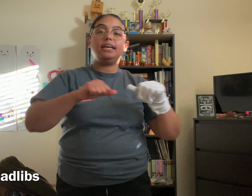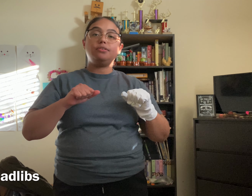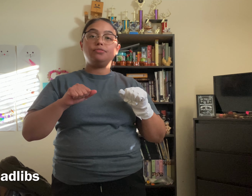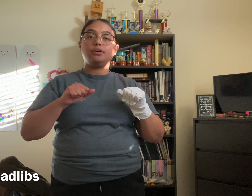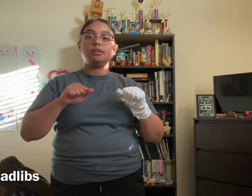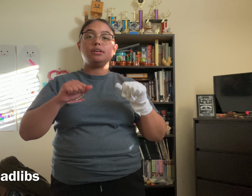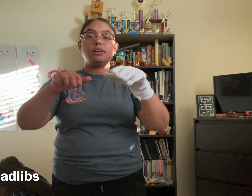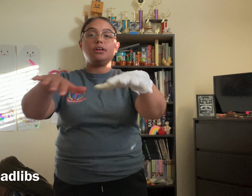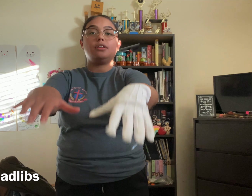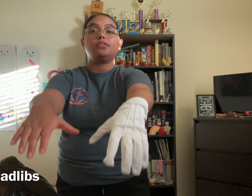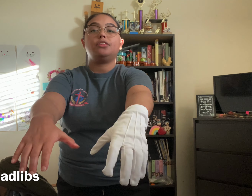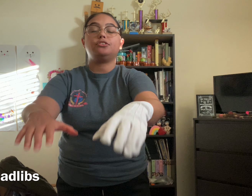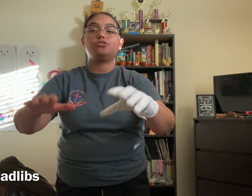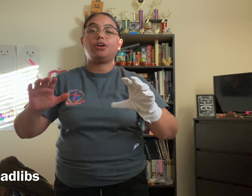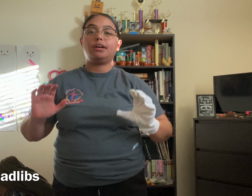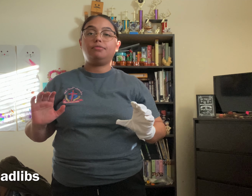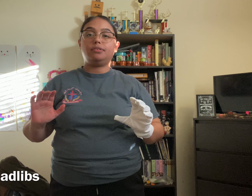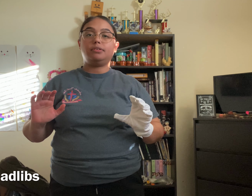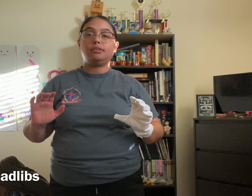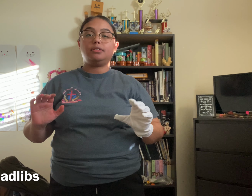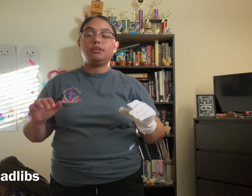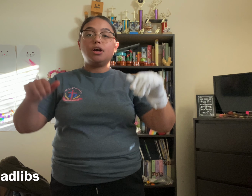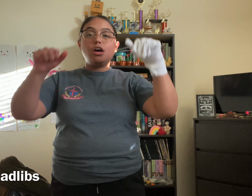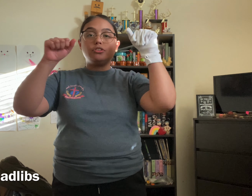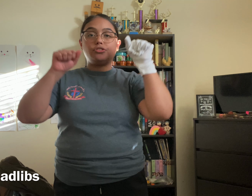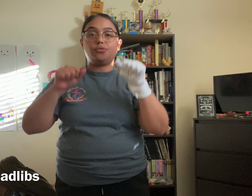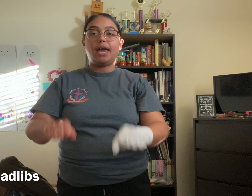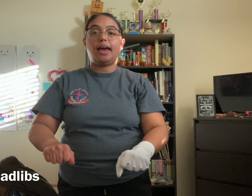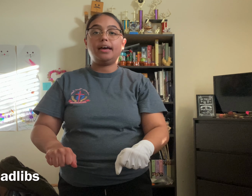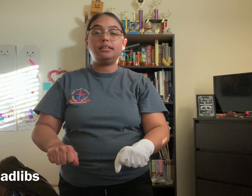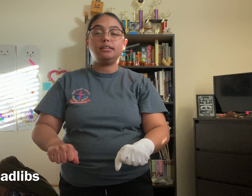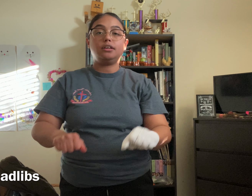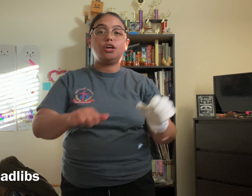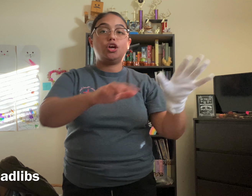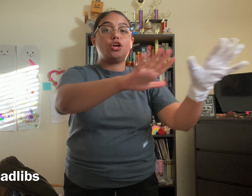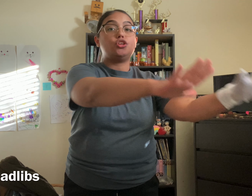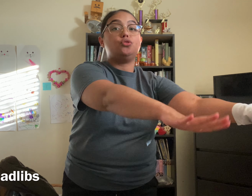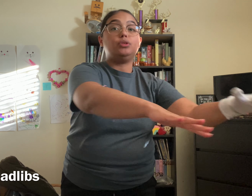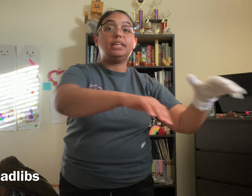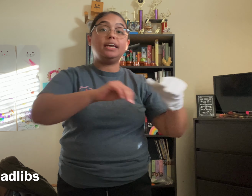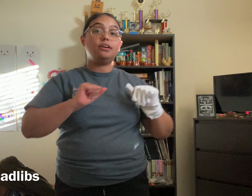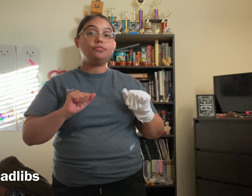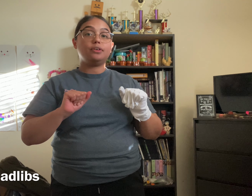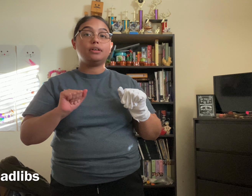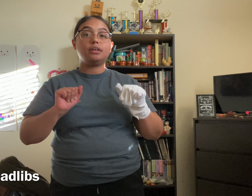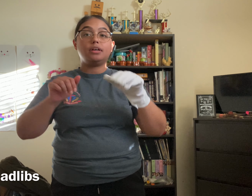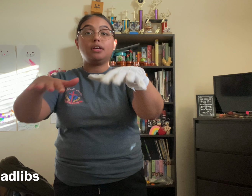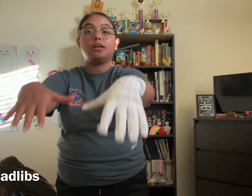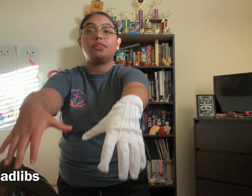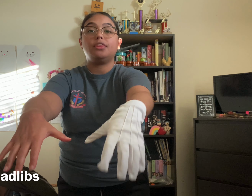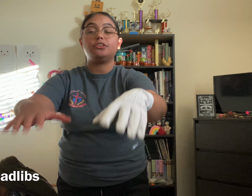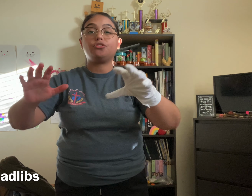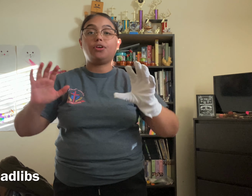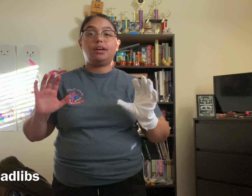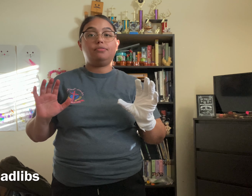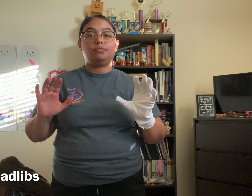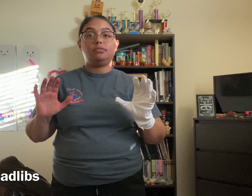leave this grave? So can you leave this grave?